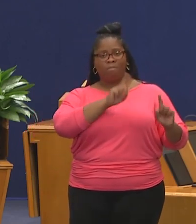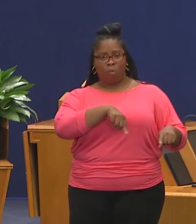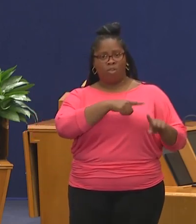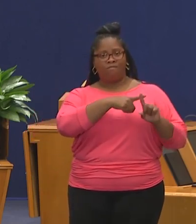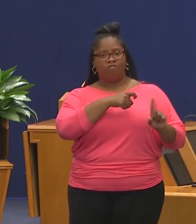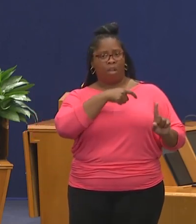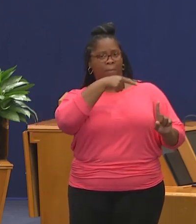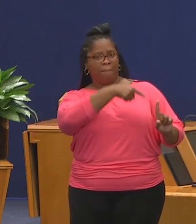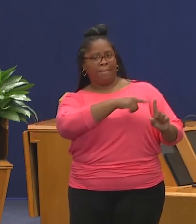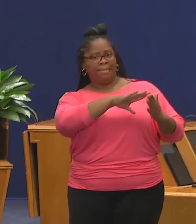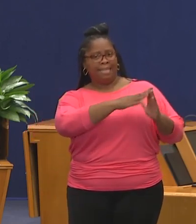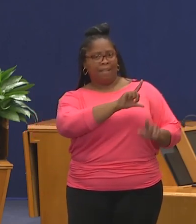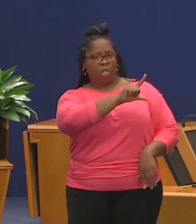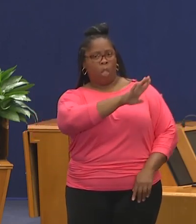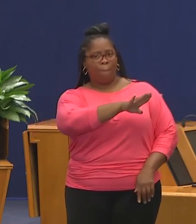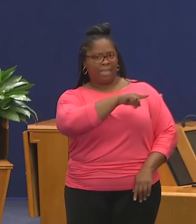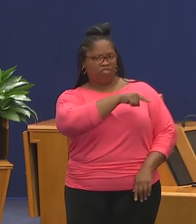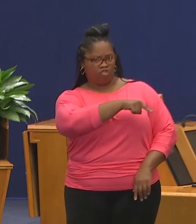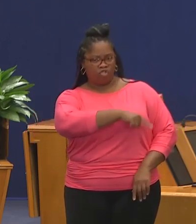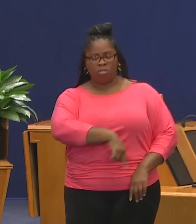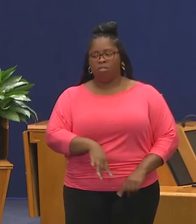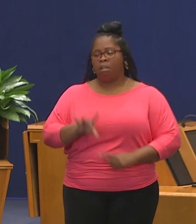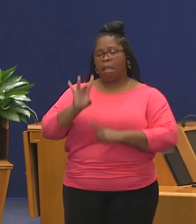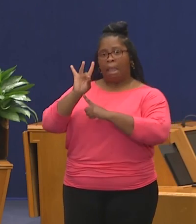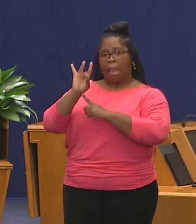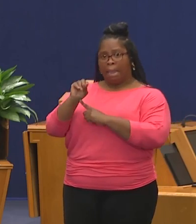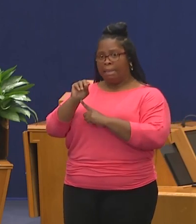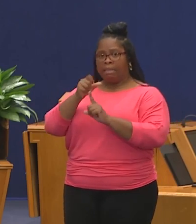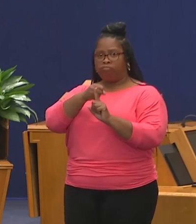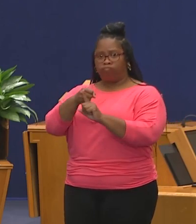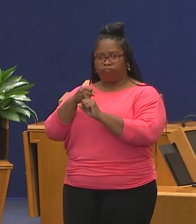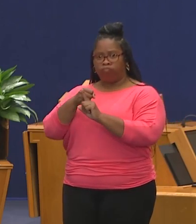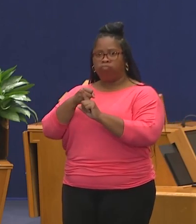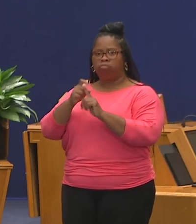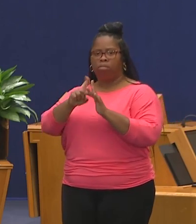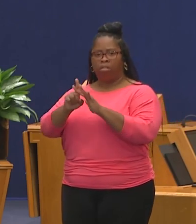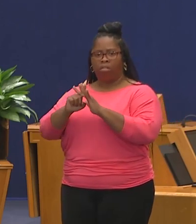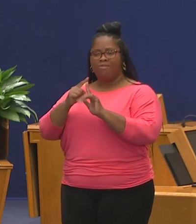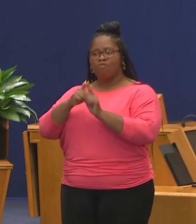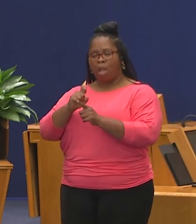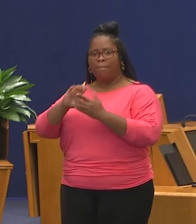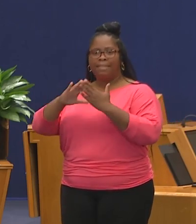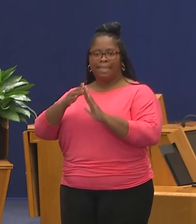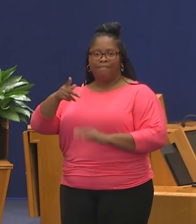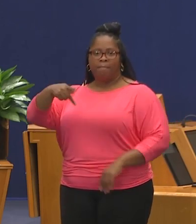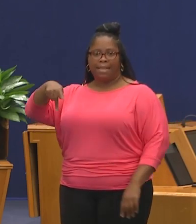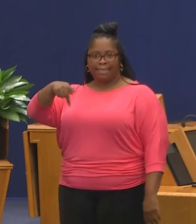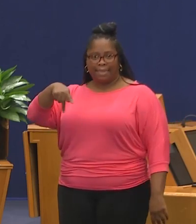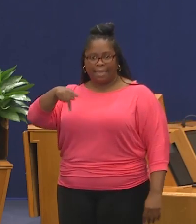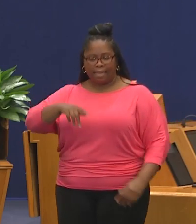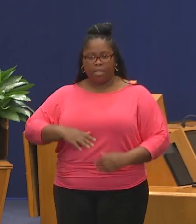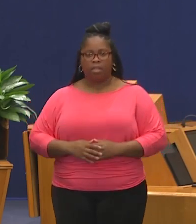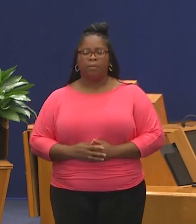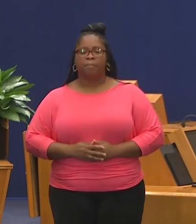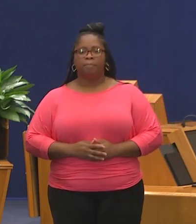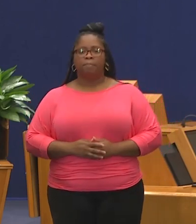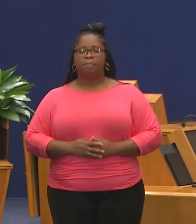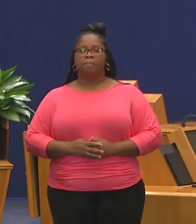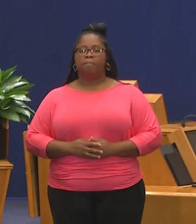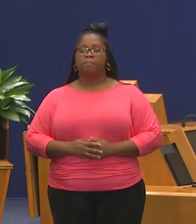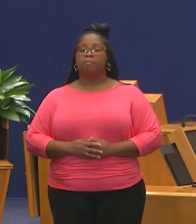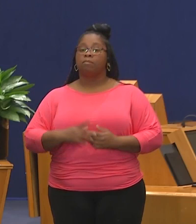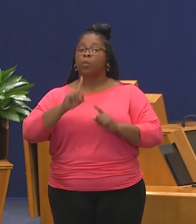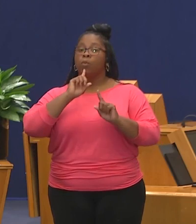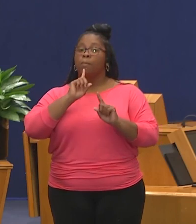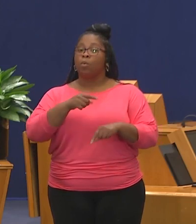our partners in the city of Long Beach and 80 cases reported by the city of Pasadena. We're also reporting